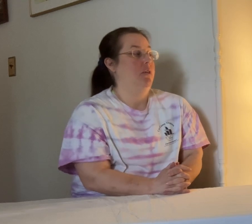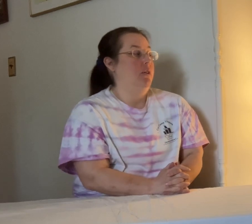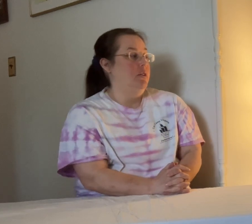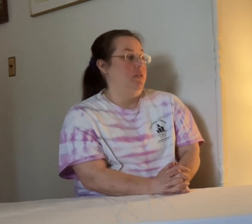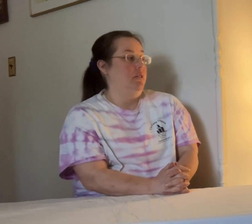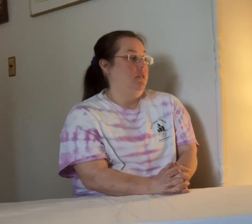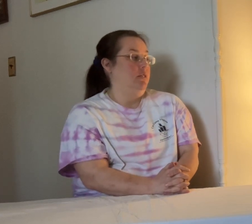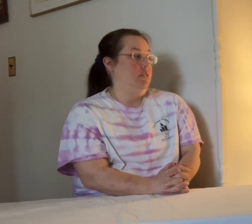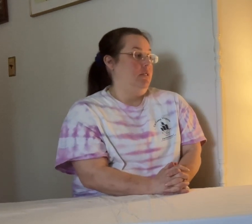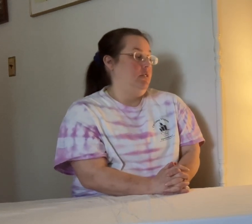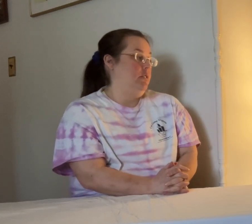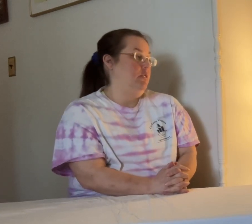they did not.